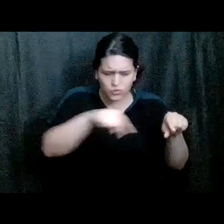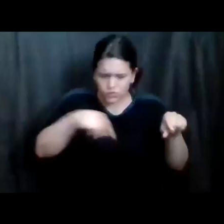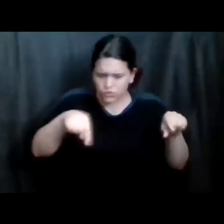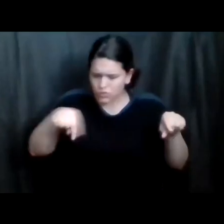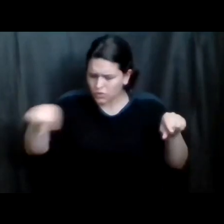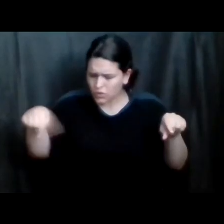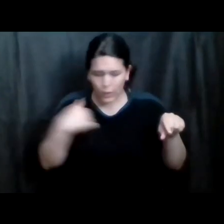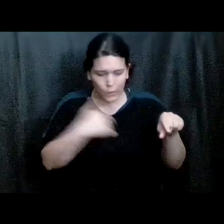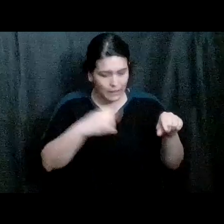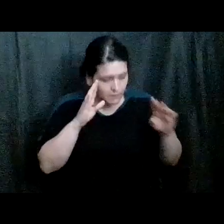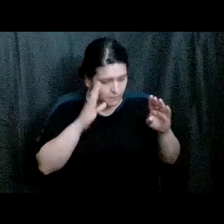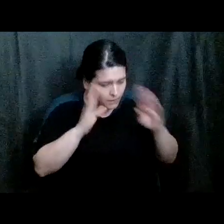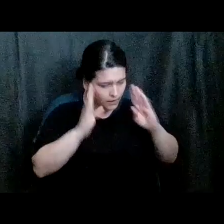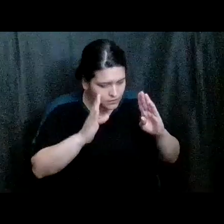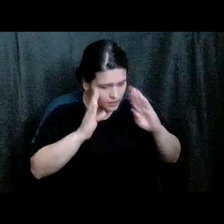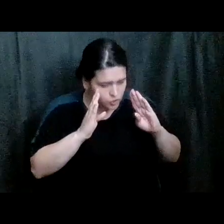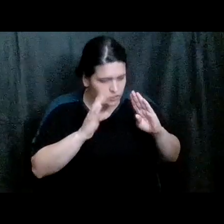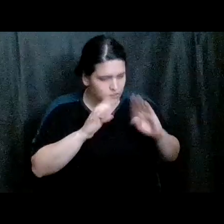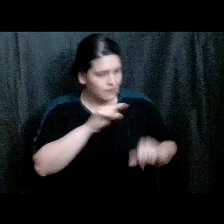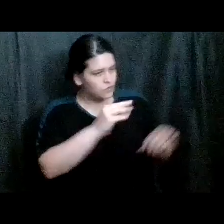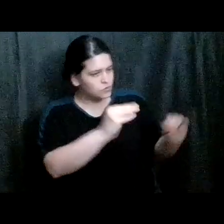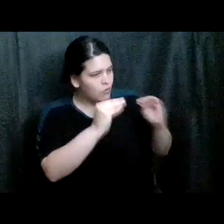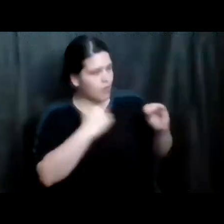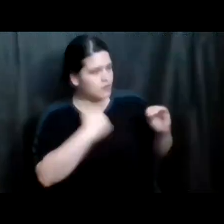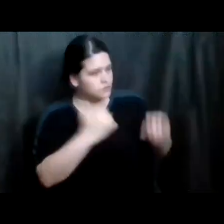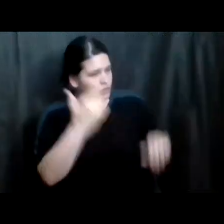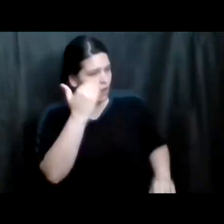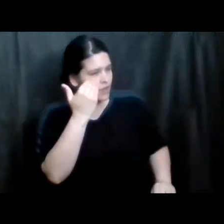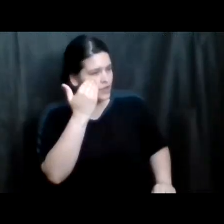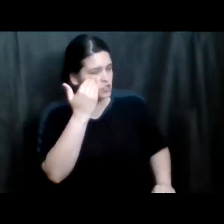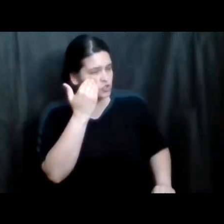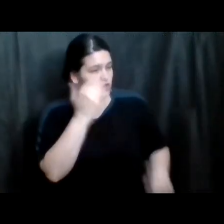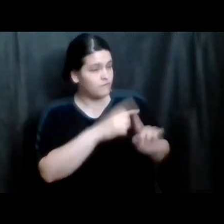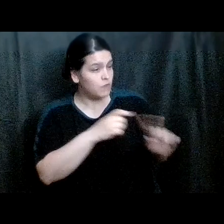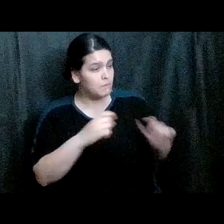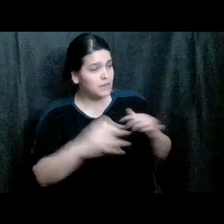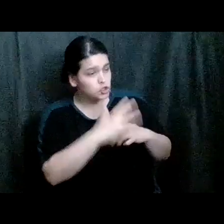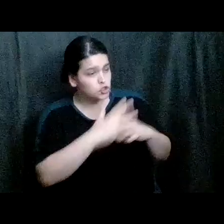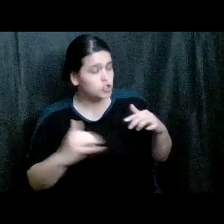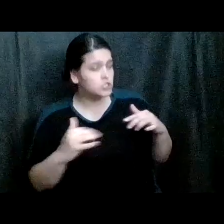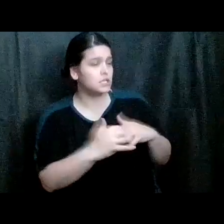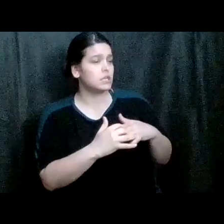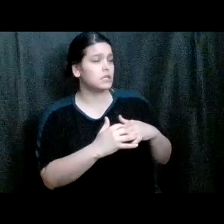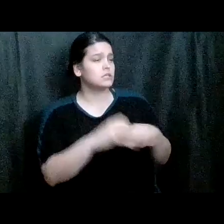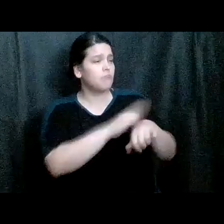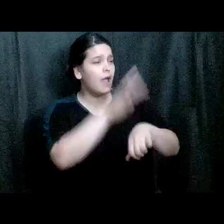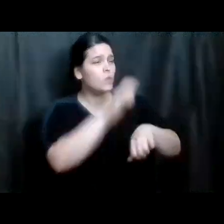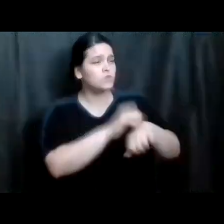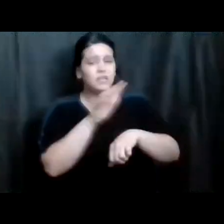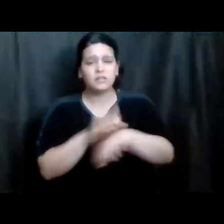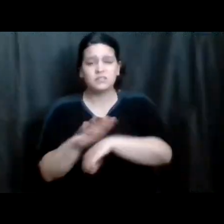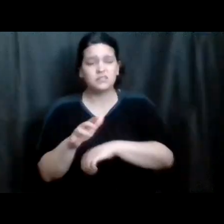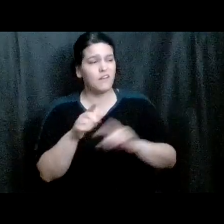attention as he taught us knowledge that came from indigenous mountains in Ravinal, Guatemala, from